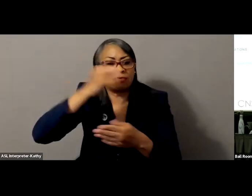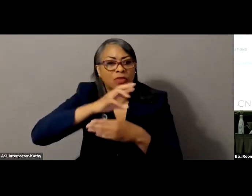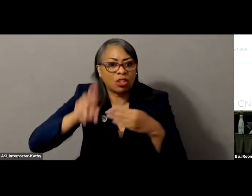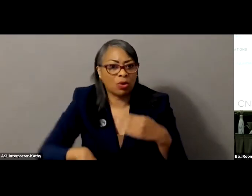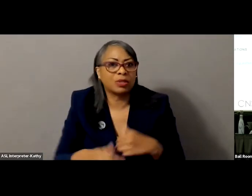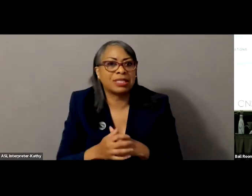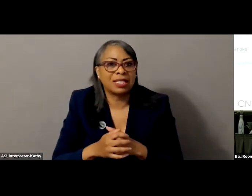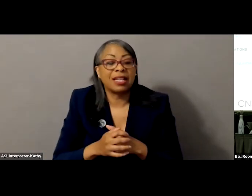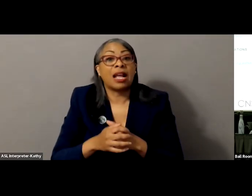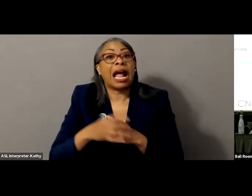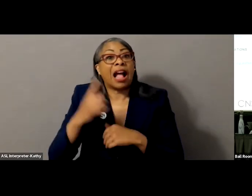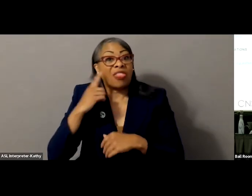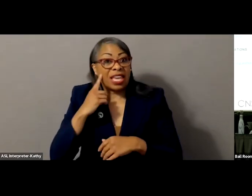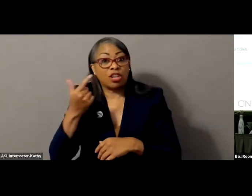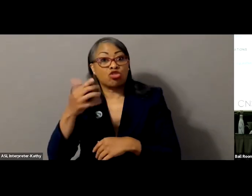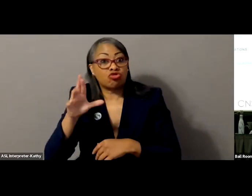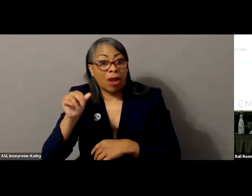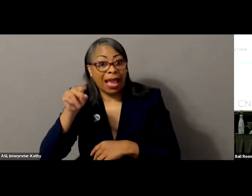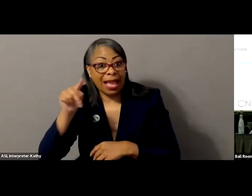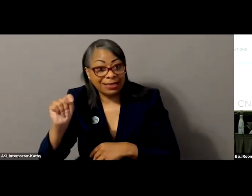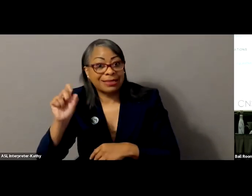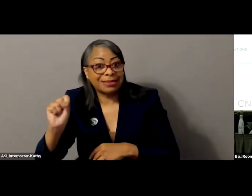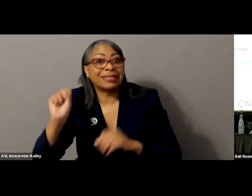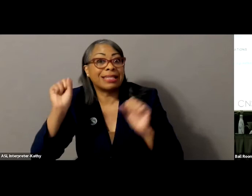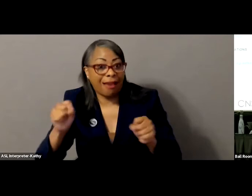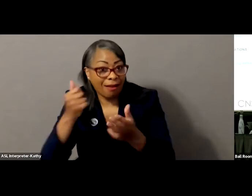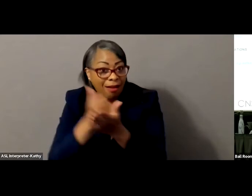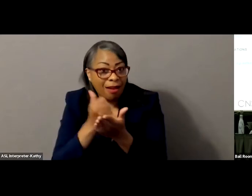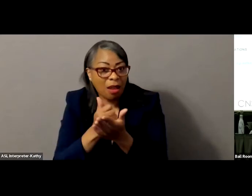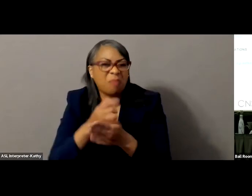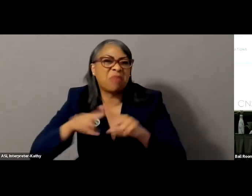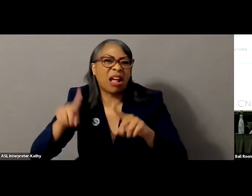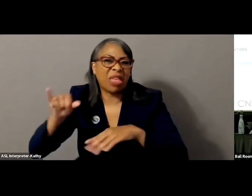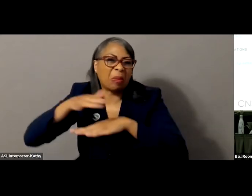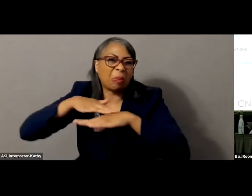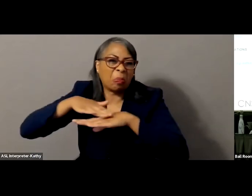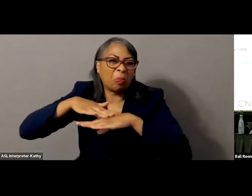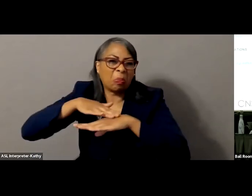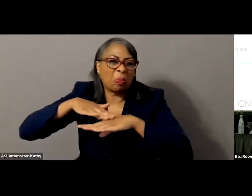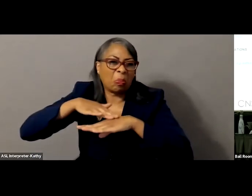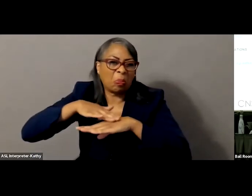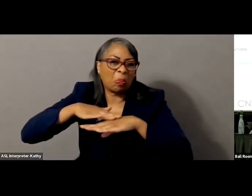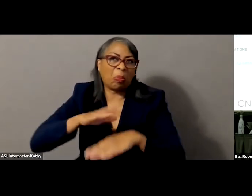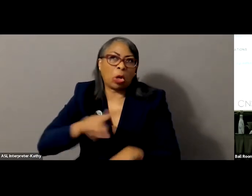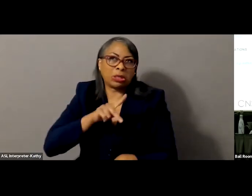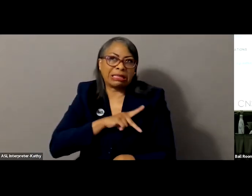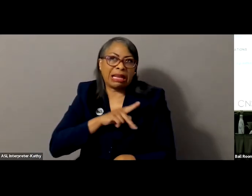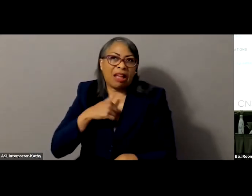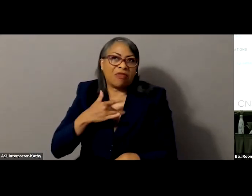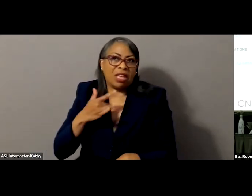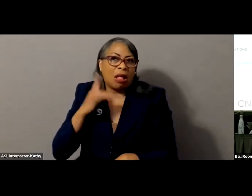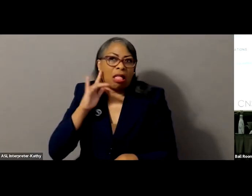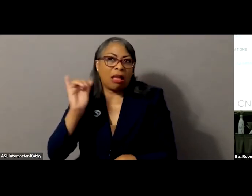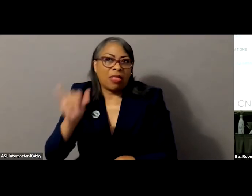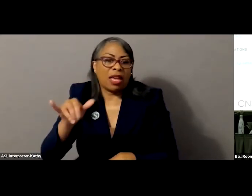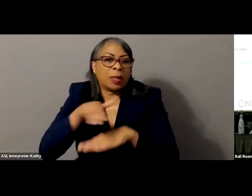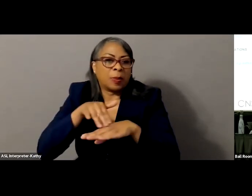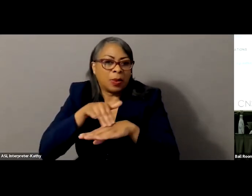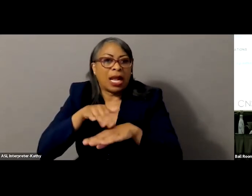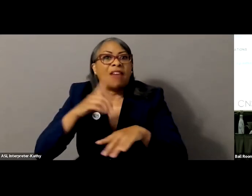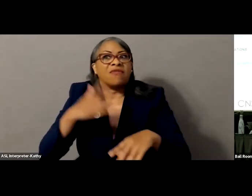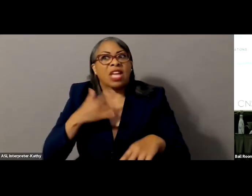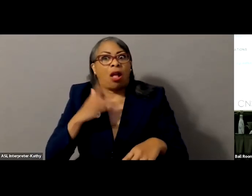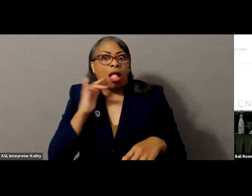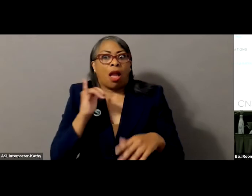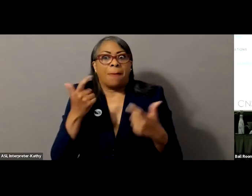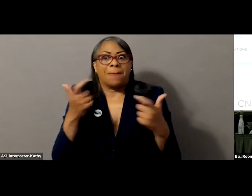grant programs can help, I think it actually barely brushes the surface in meeting this goal personally. I think it can play a bigger role